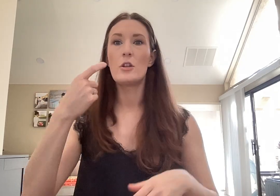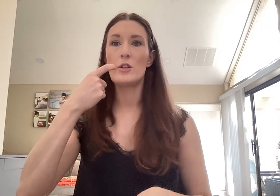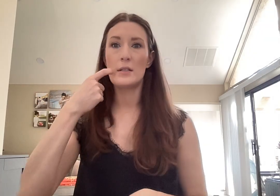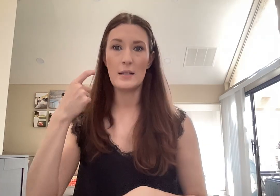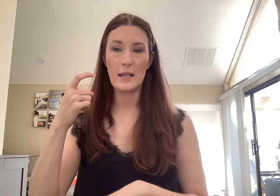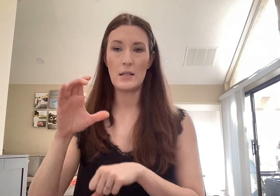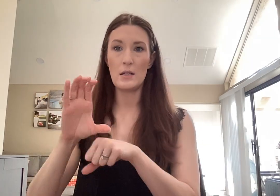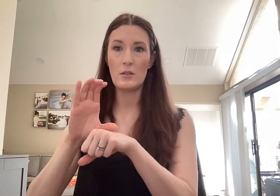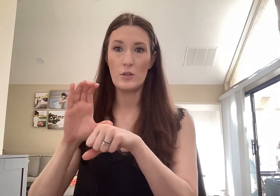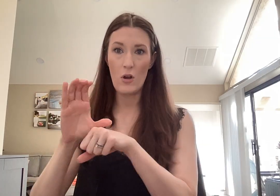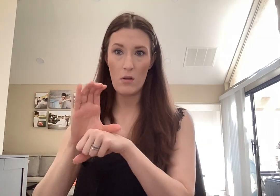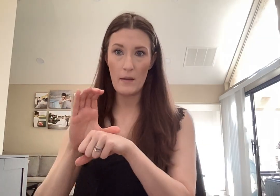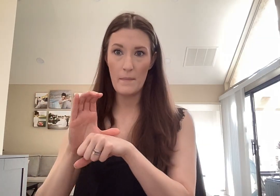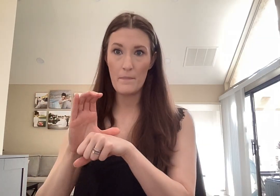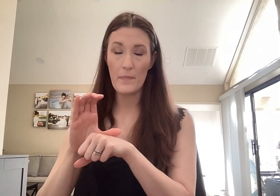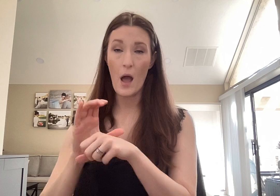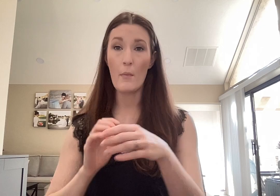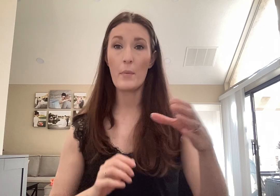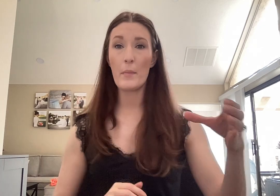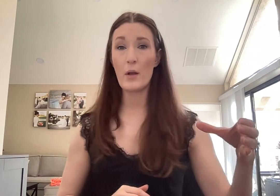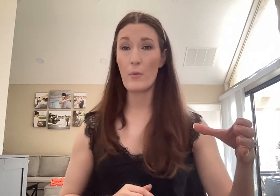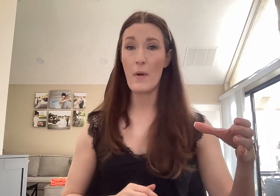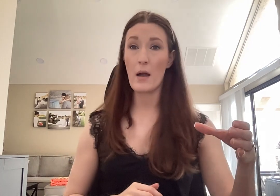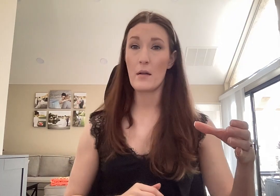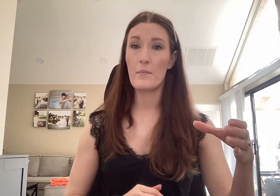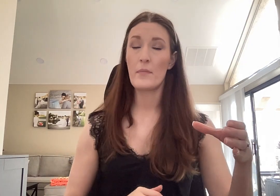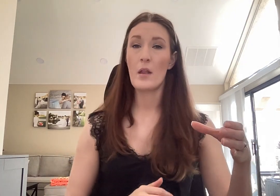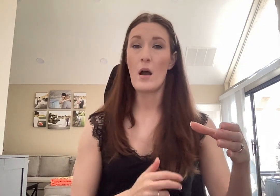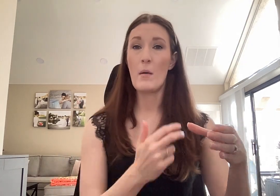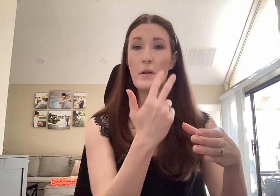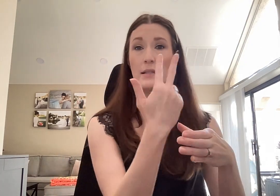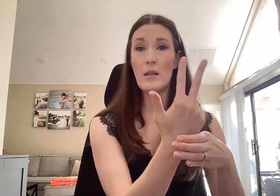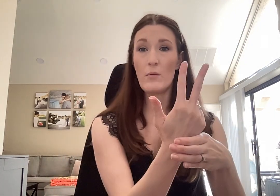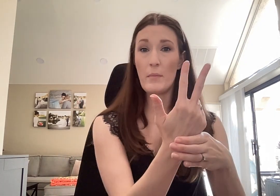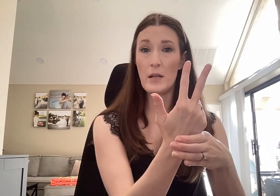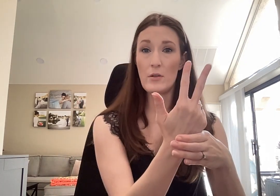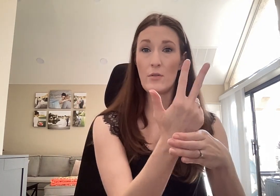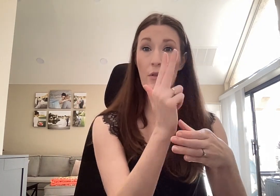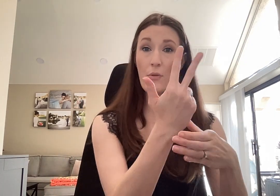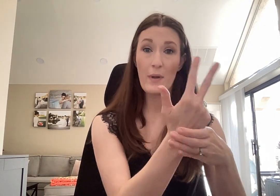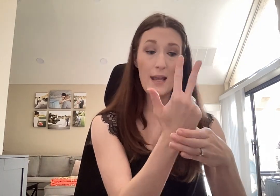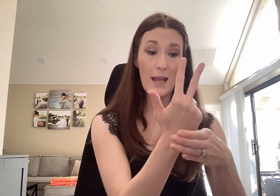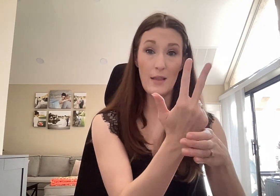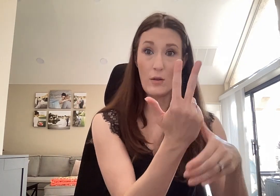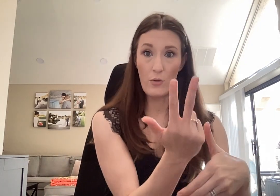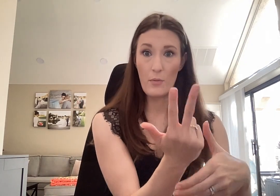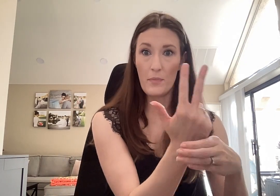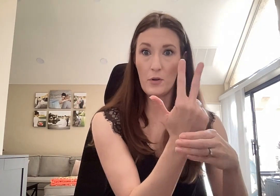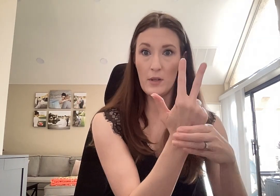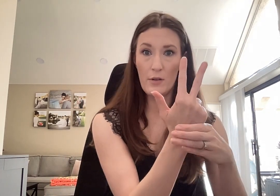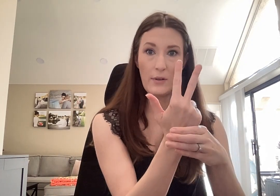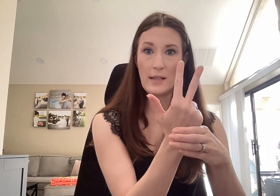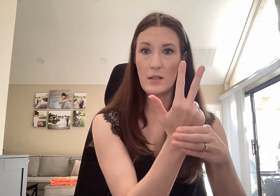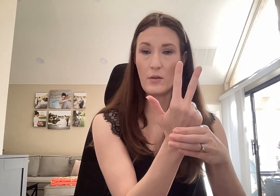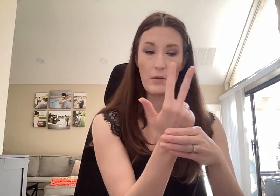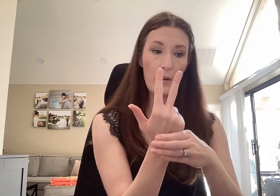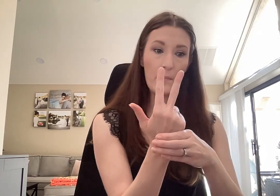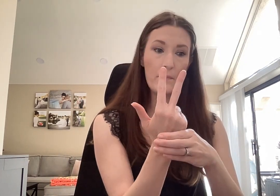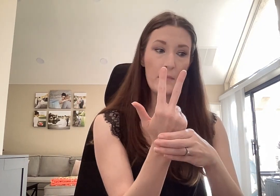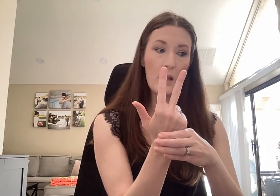She's addicted to chocolate. I'm going to put my group back. I'm going to say the remainder, the 3 in the group. They're literally still in the group.